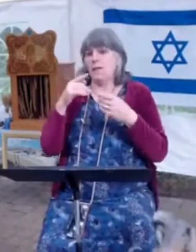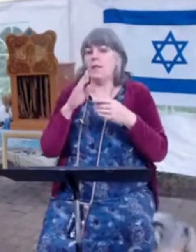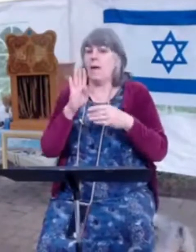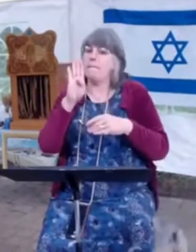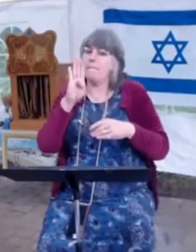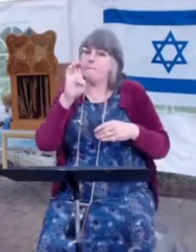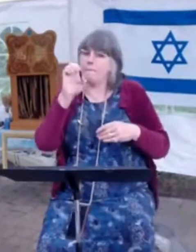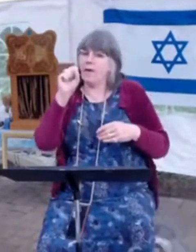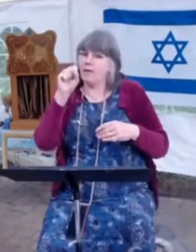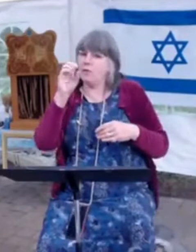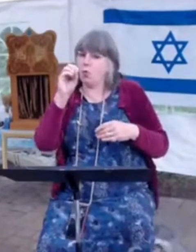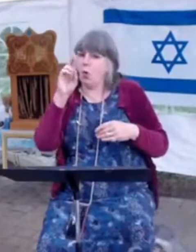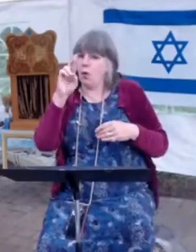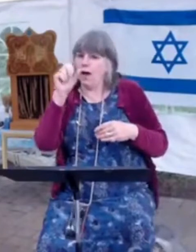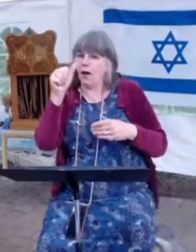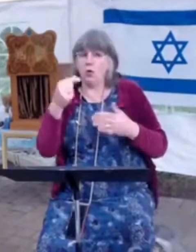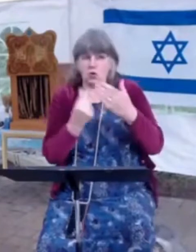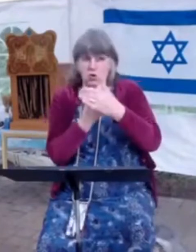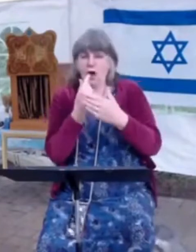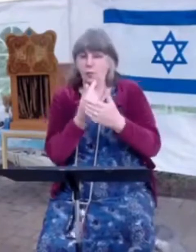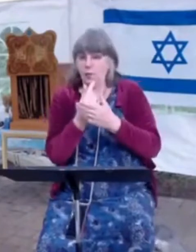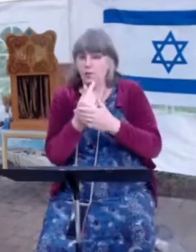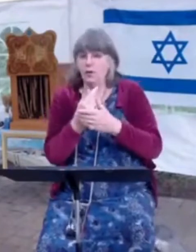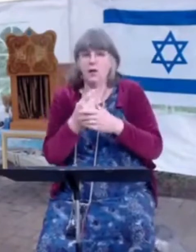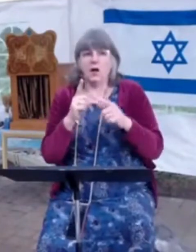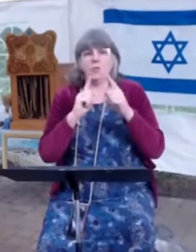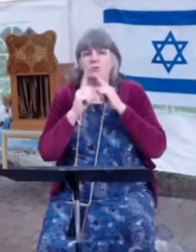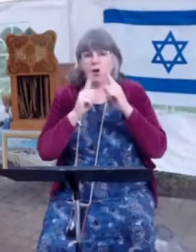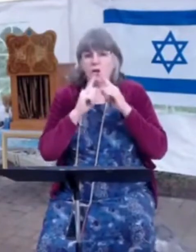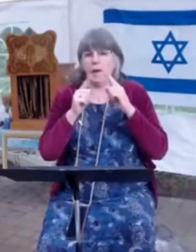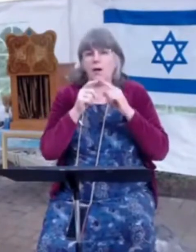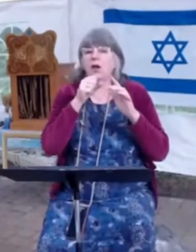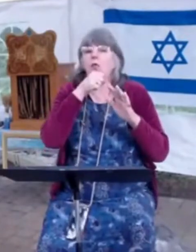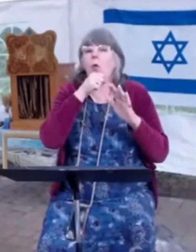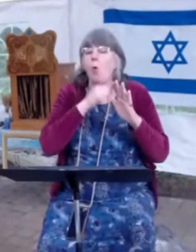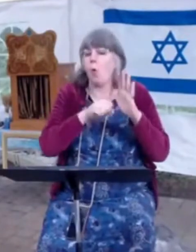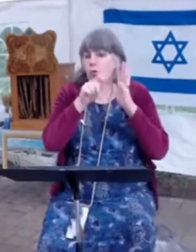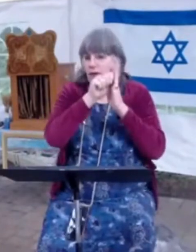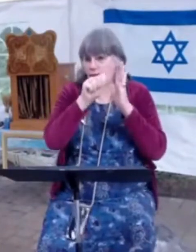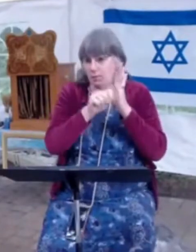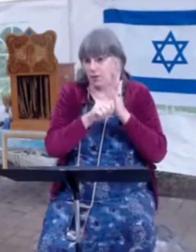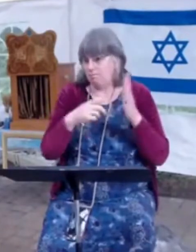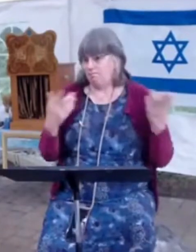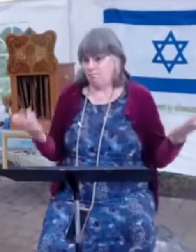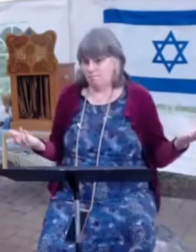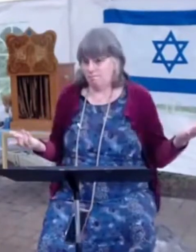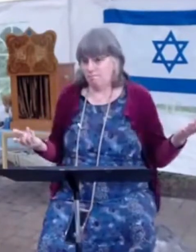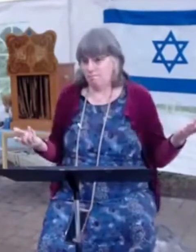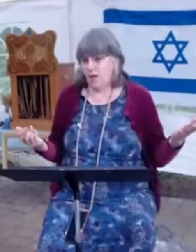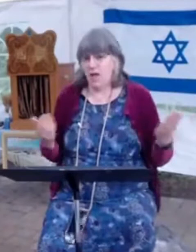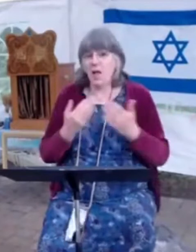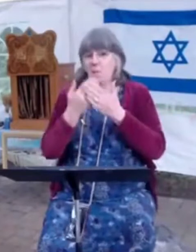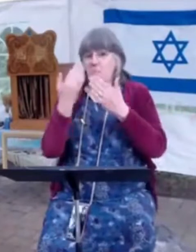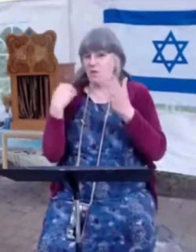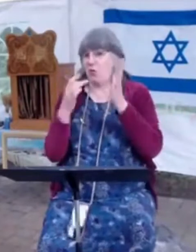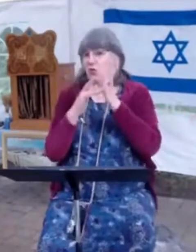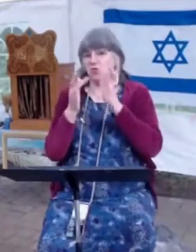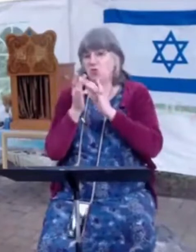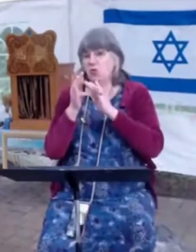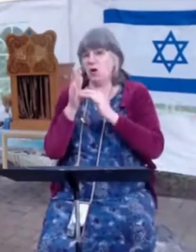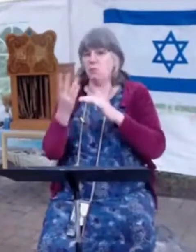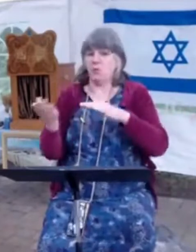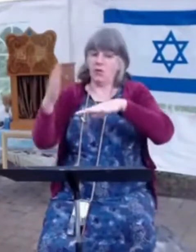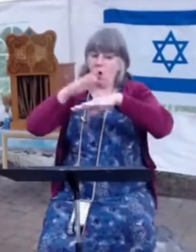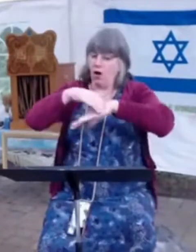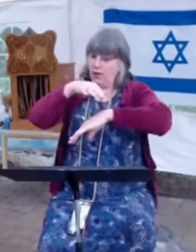appeared as a multifaceted diamond in different form in the Tanakh, long,